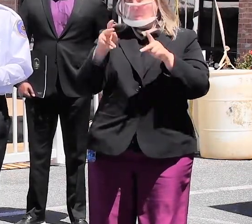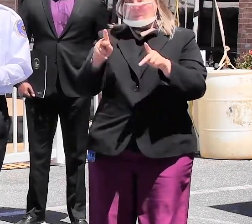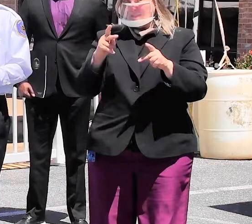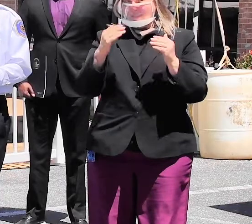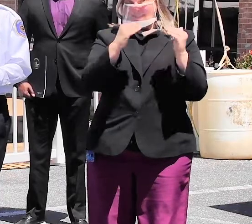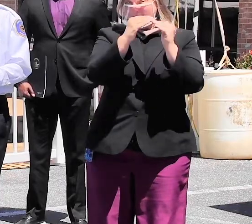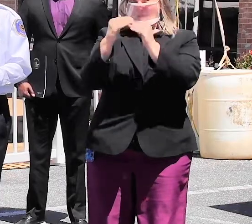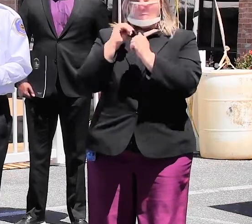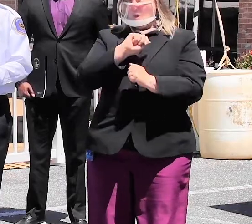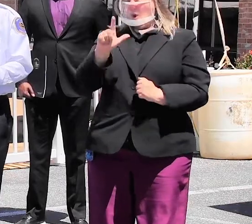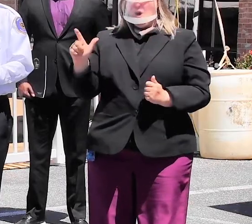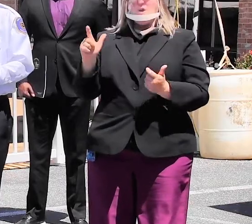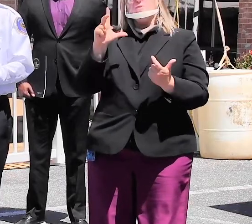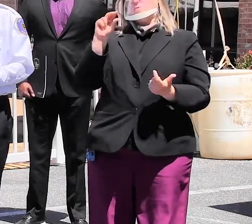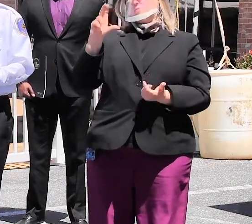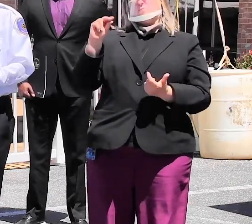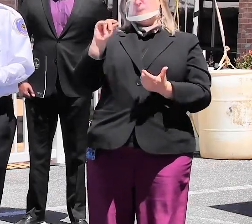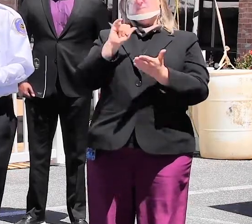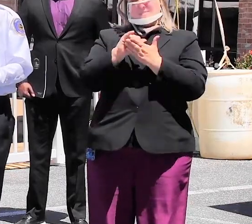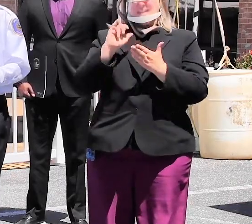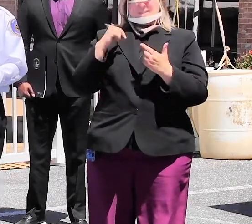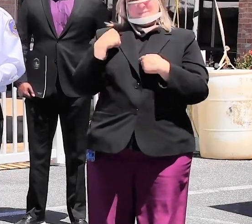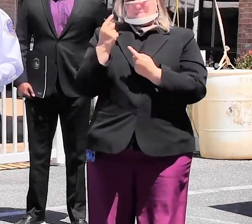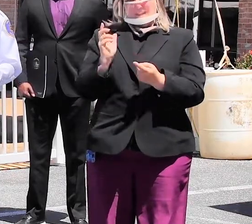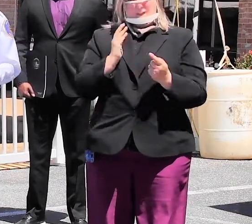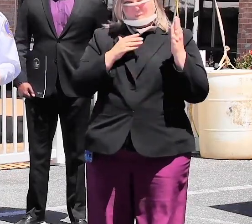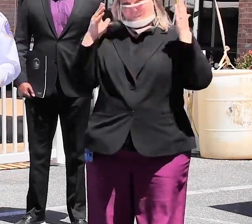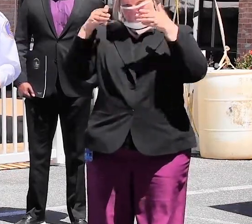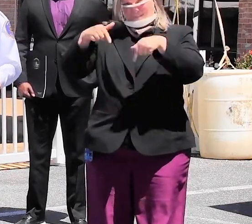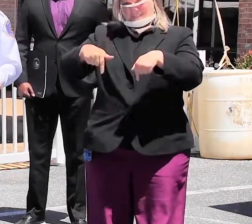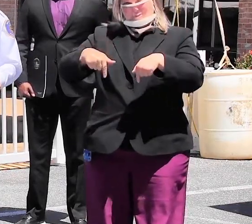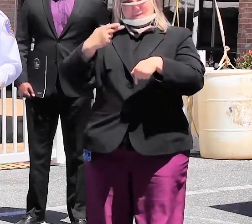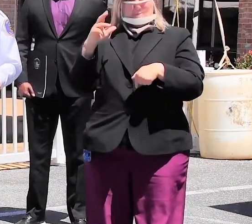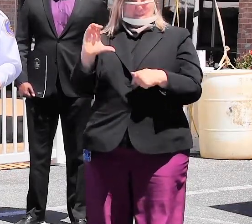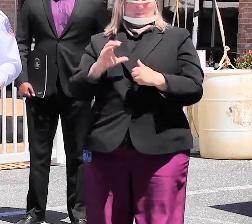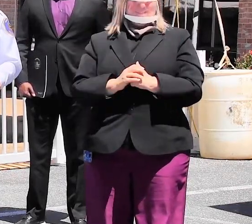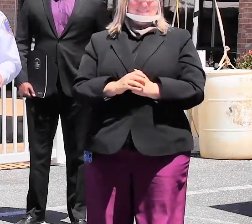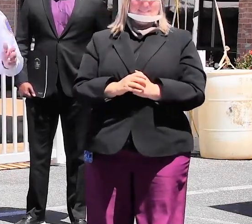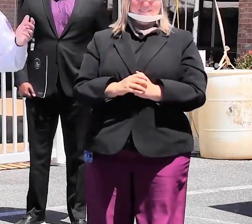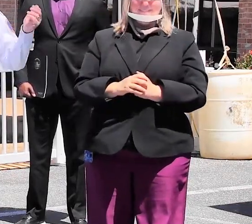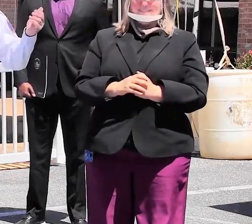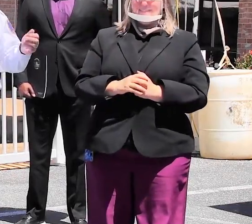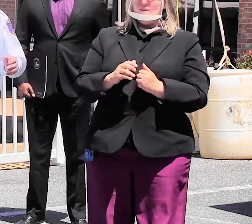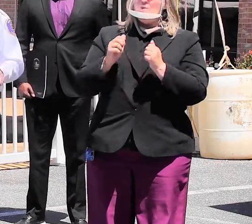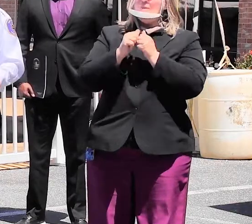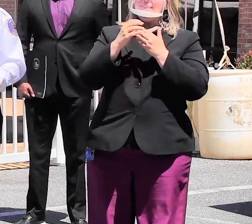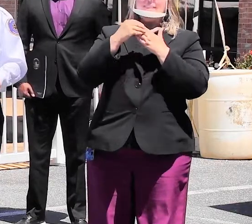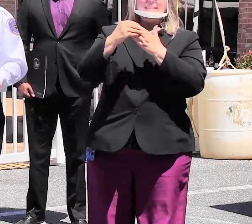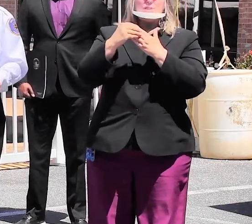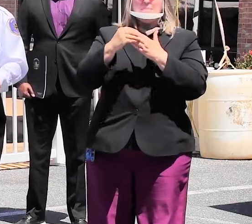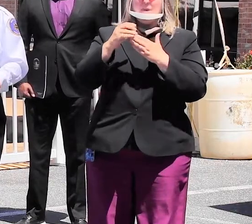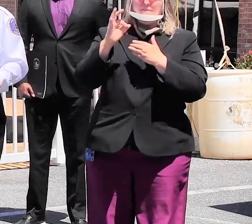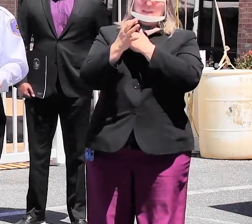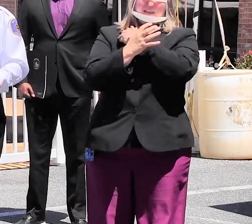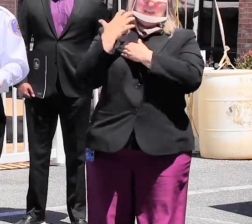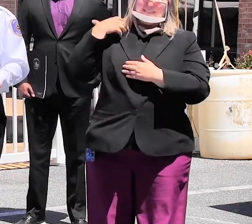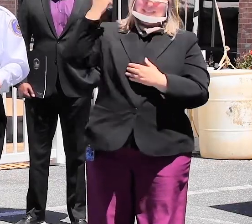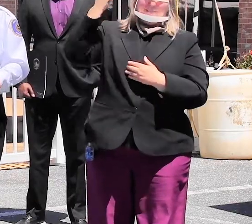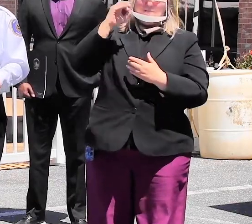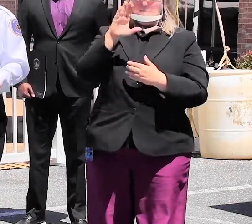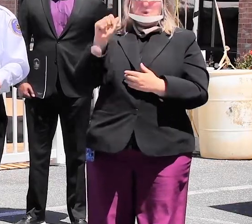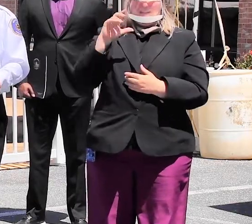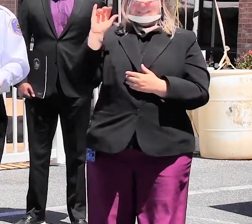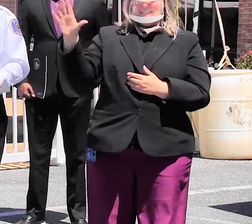same for everyone, and that has been our focus here in Howard County. With the leadership of Executive Ball and his